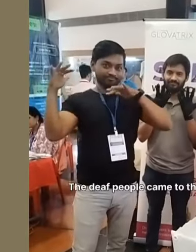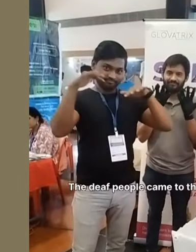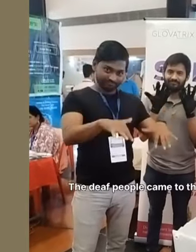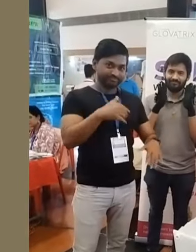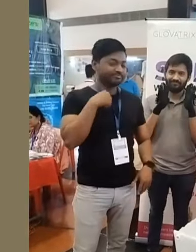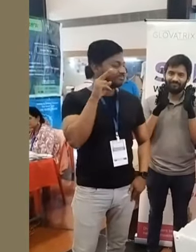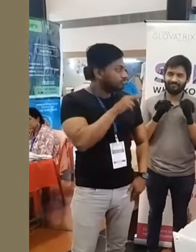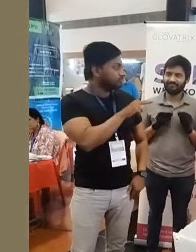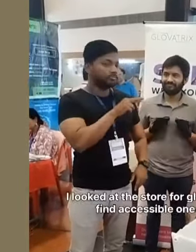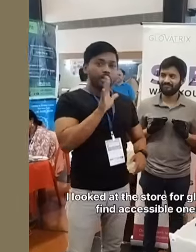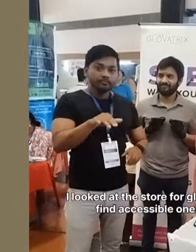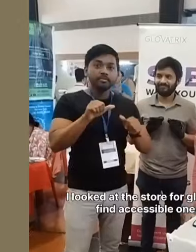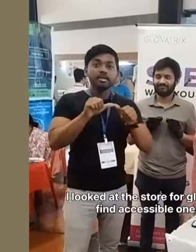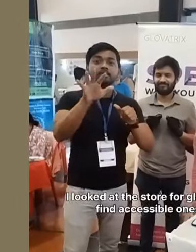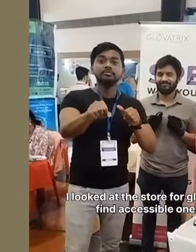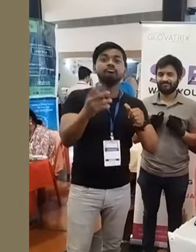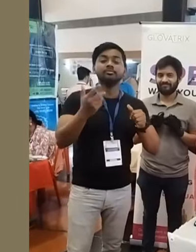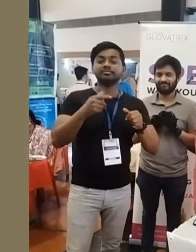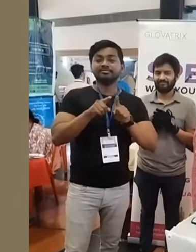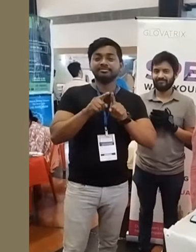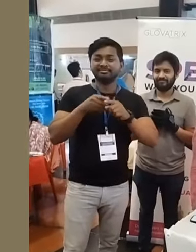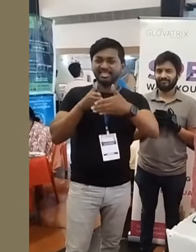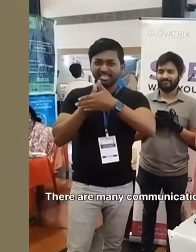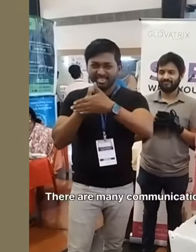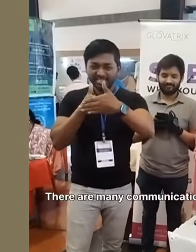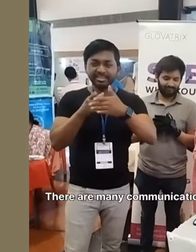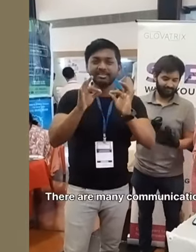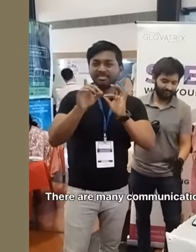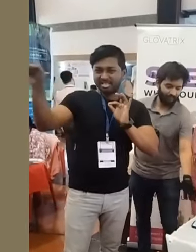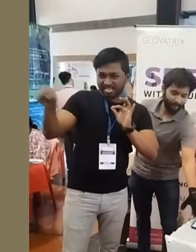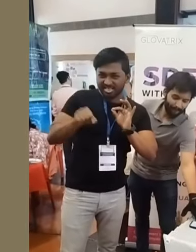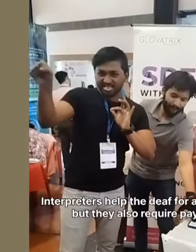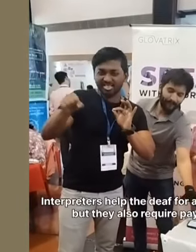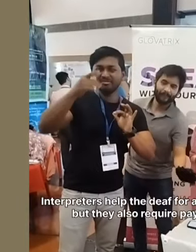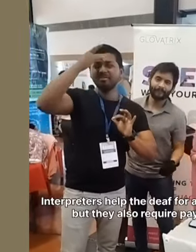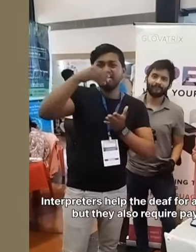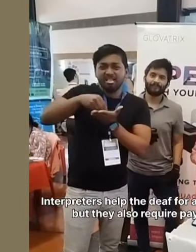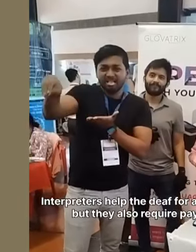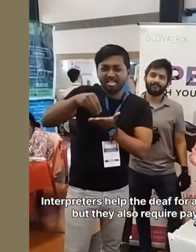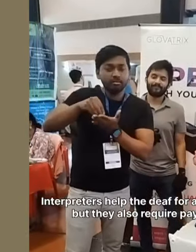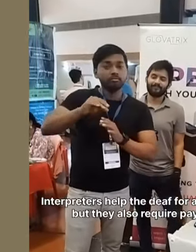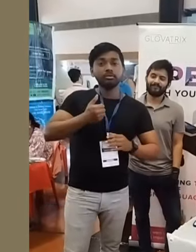as compared to ours. In our case, we want to keep affordability as one of the main focus of Glovatrix.